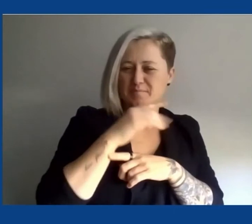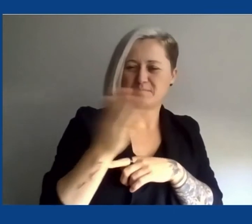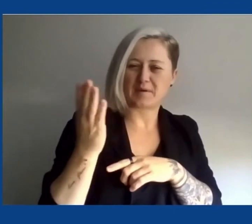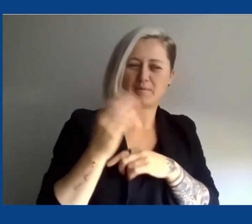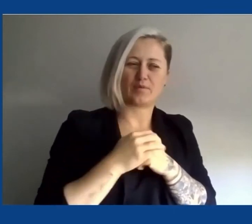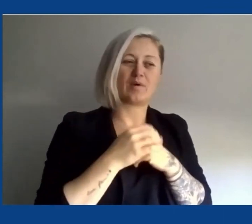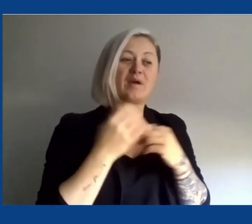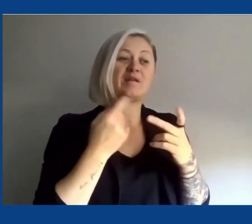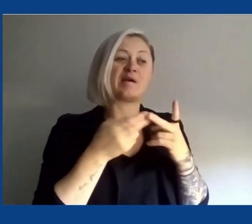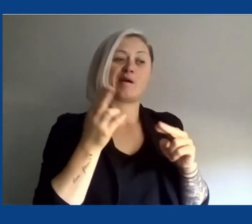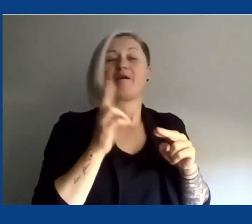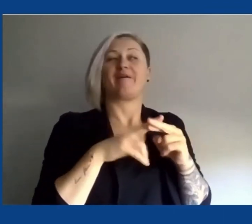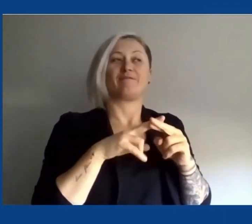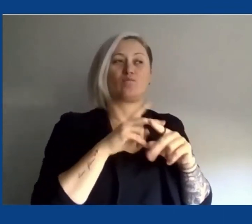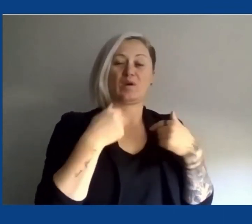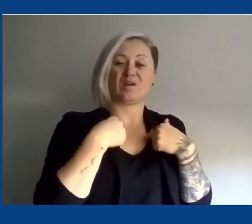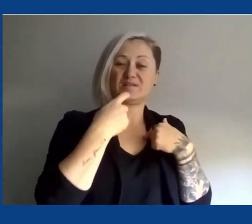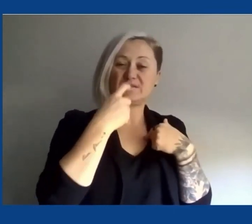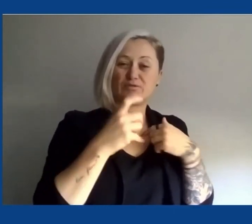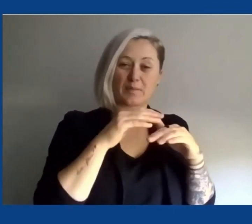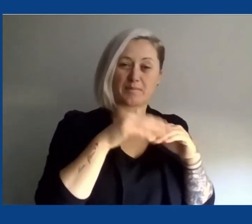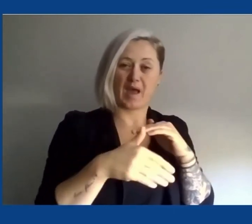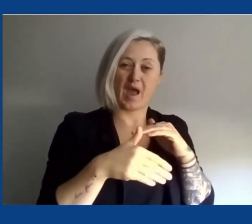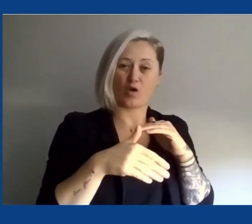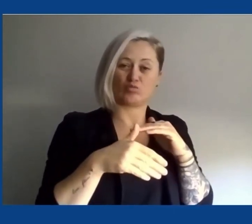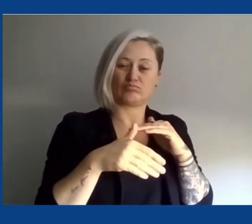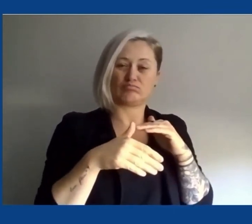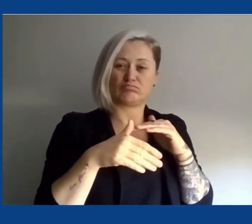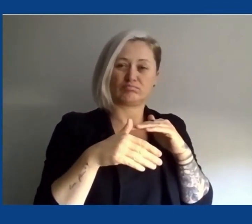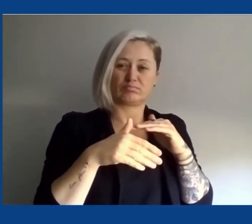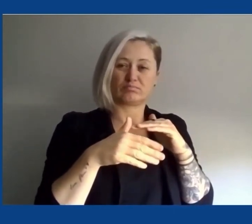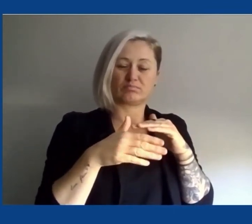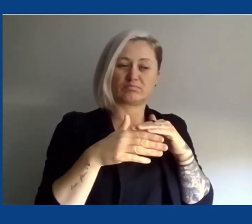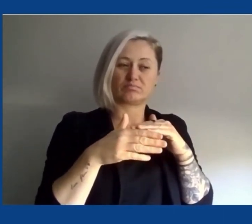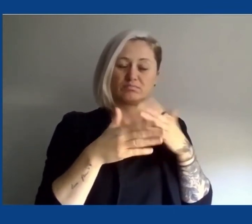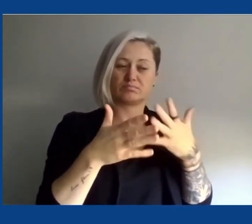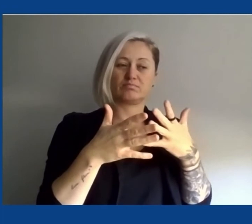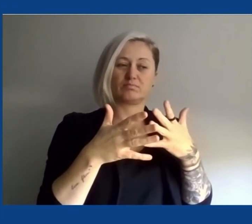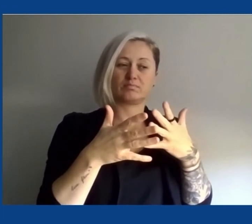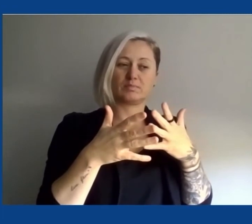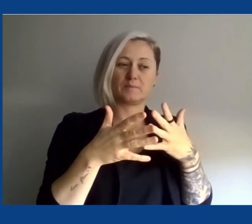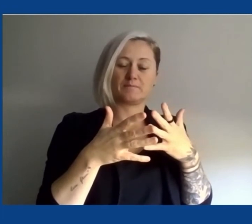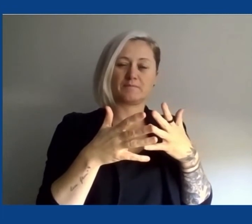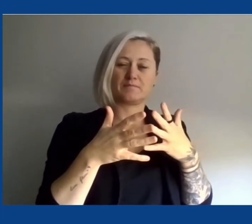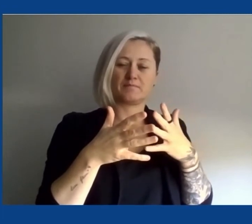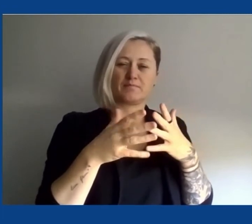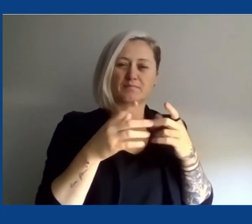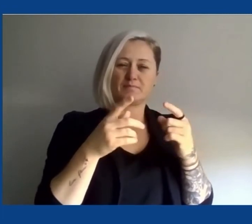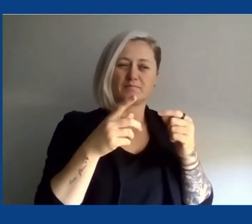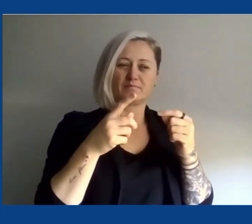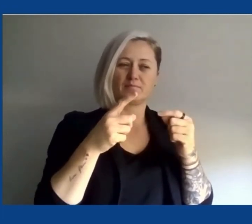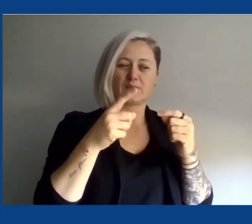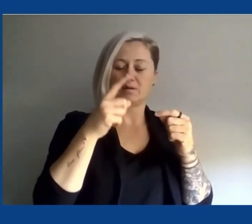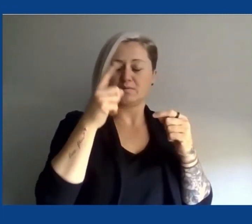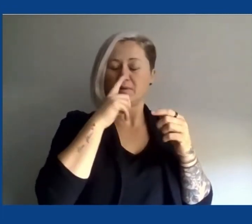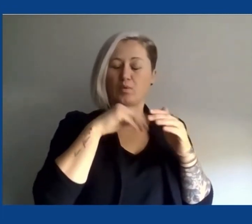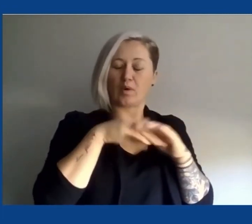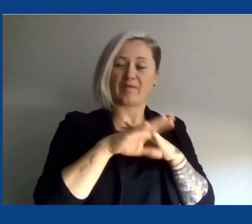If we are serious about addressing the extreme overrepresentation of Aboriginal people in the criminal justice system,